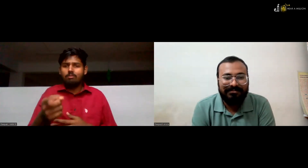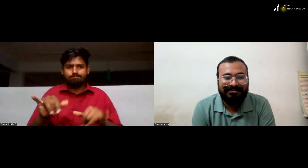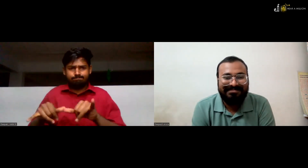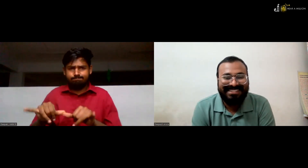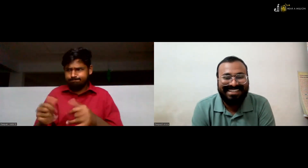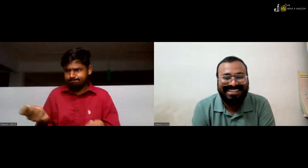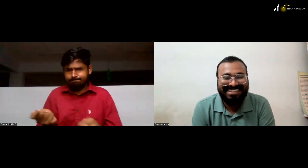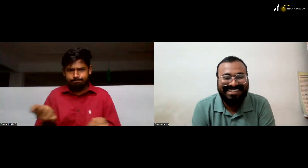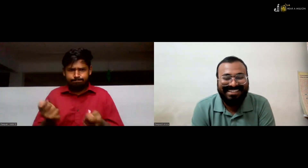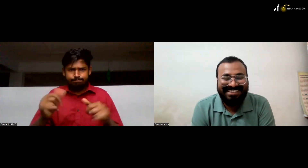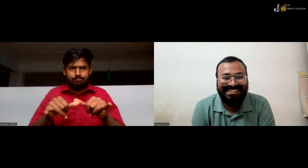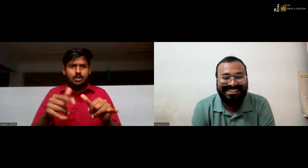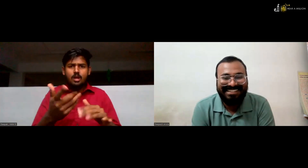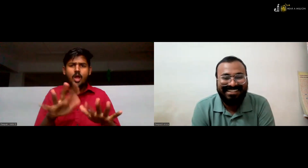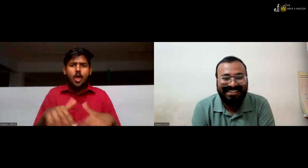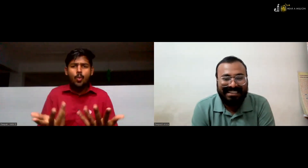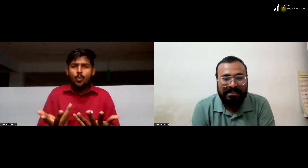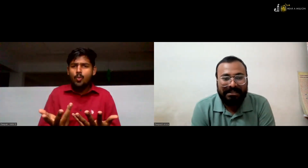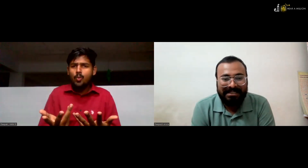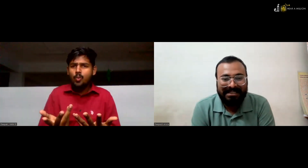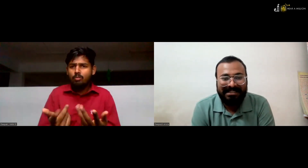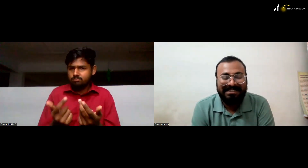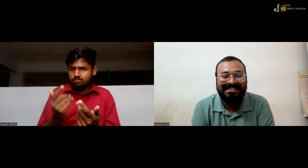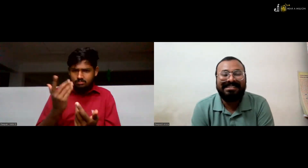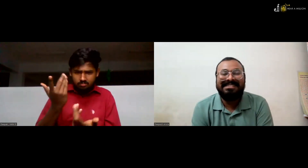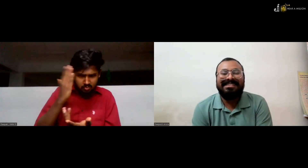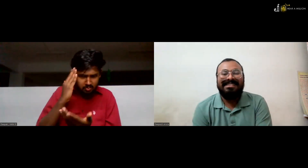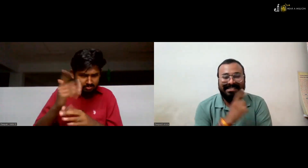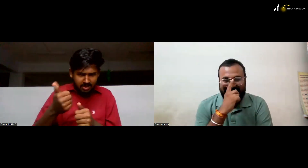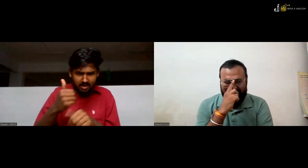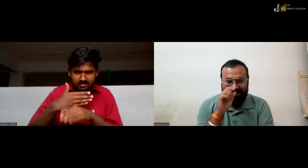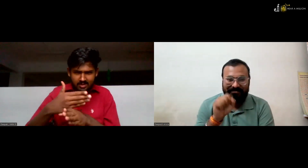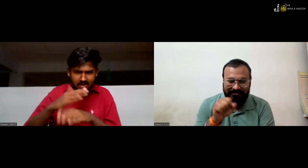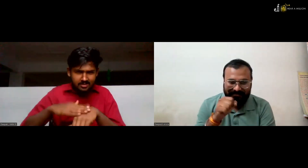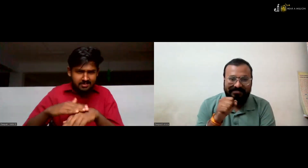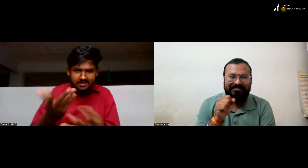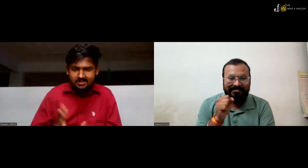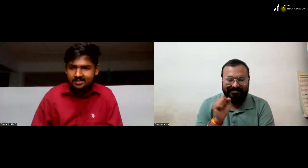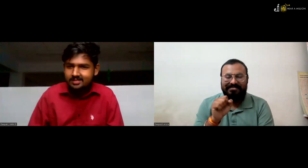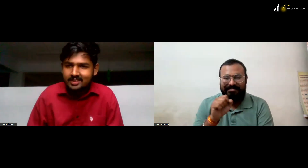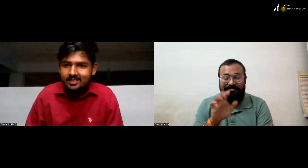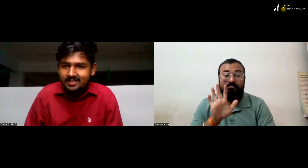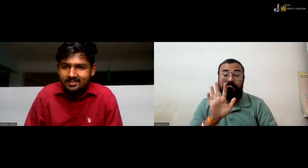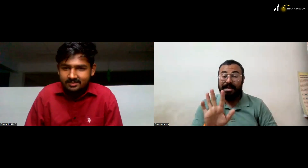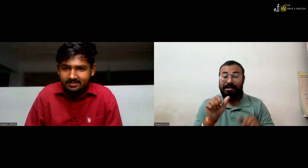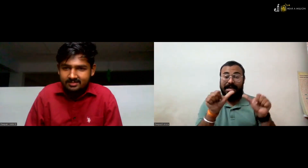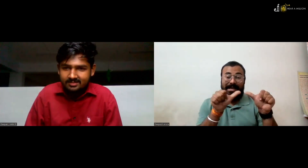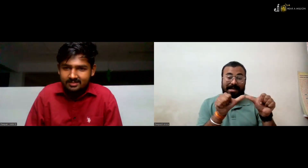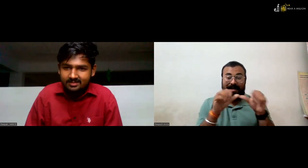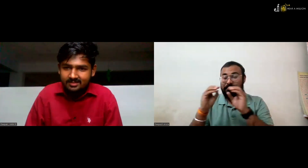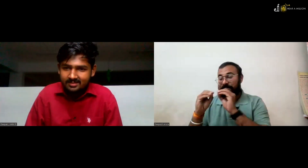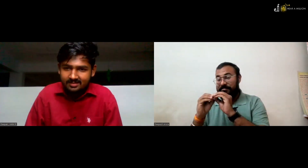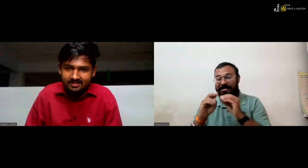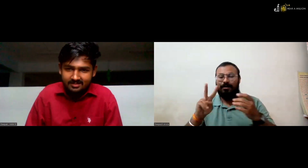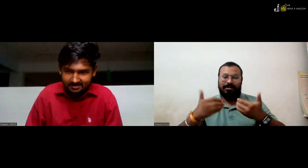something like the expenses were a bit much high, and then you faced some challenges that we have to take some loan